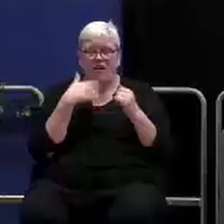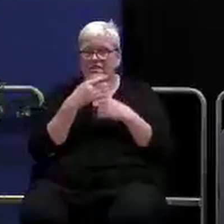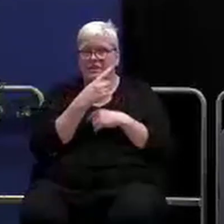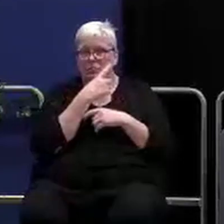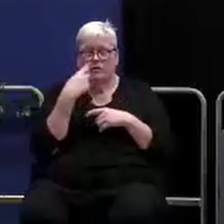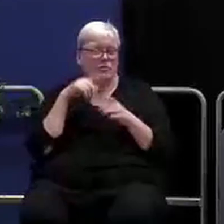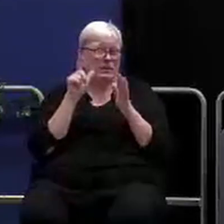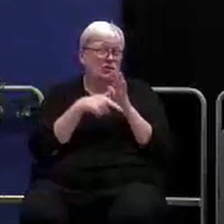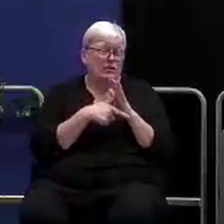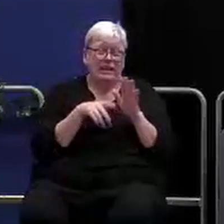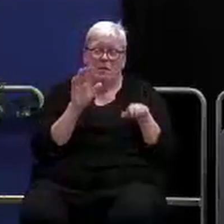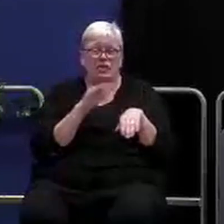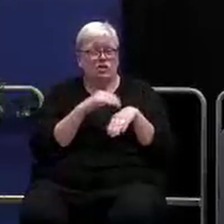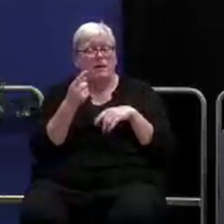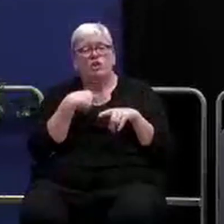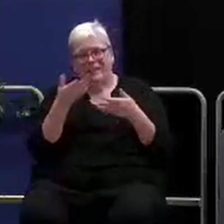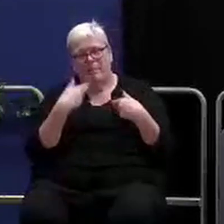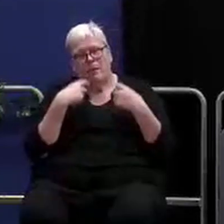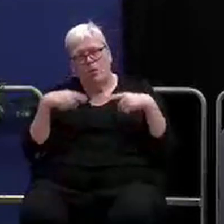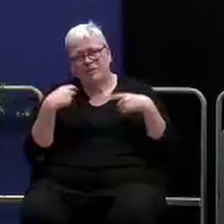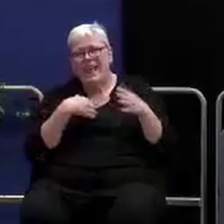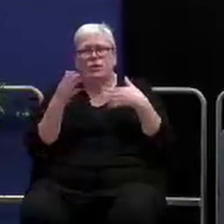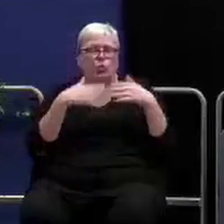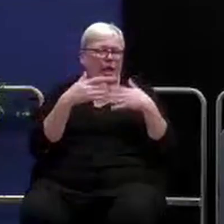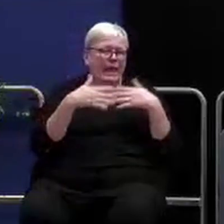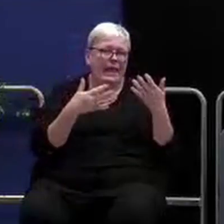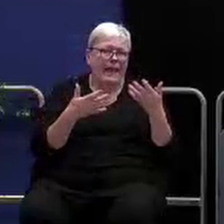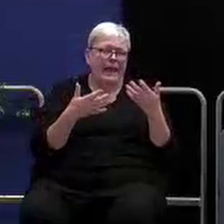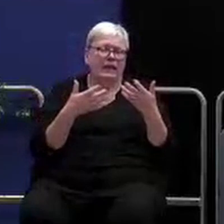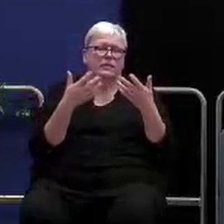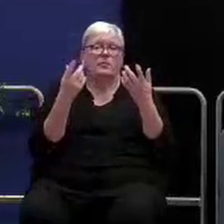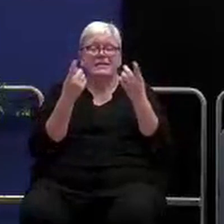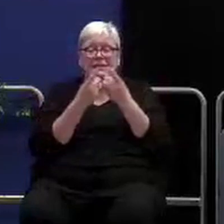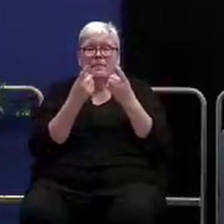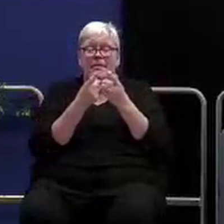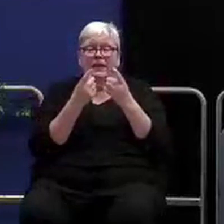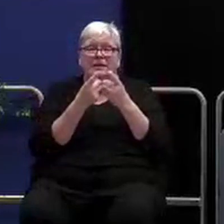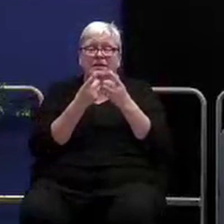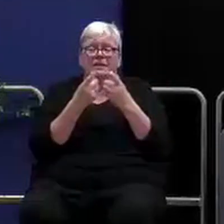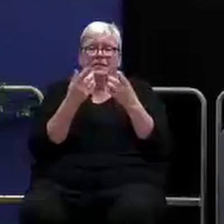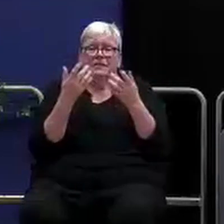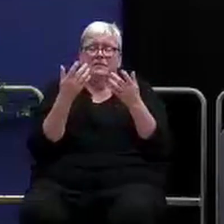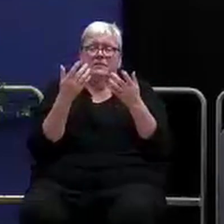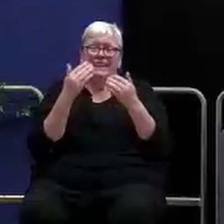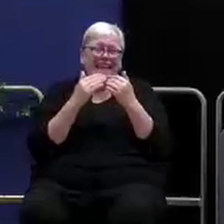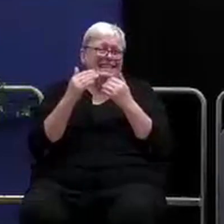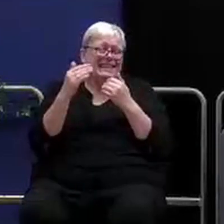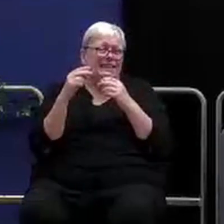been too late, but he gave permission anyway. But it was something where extended